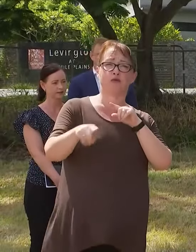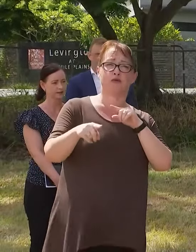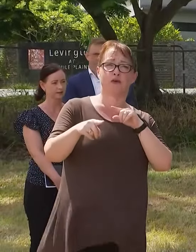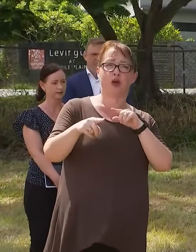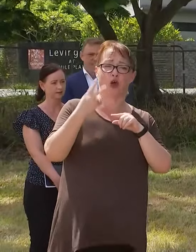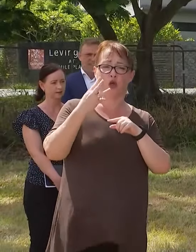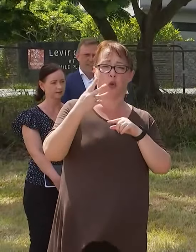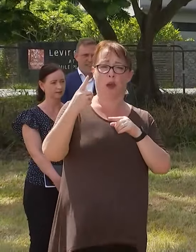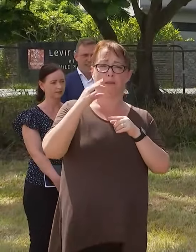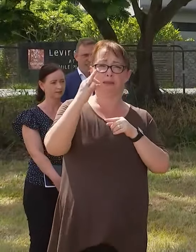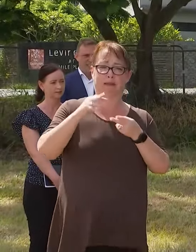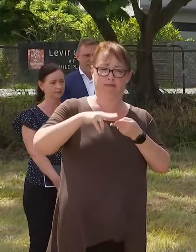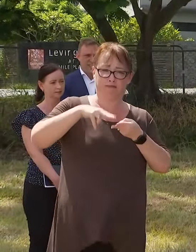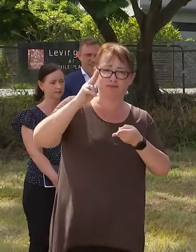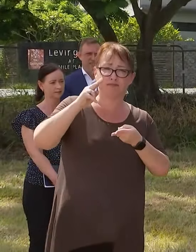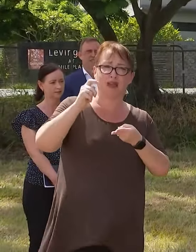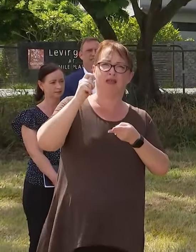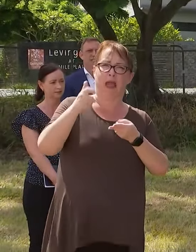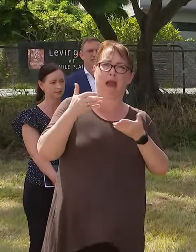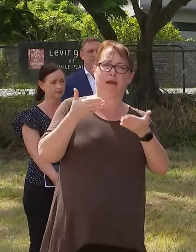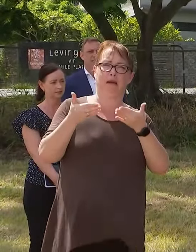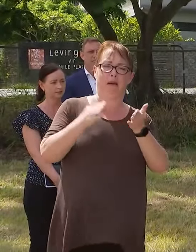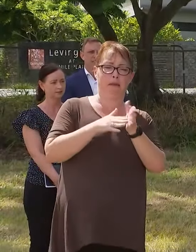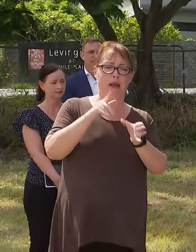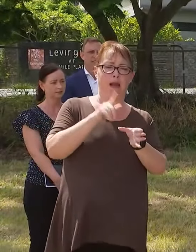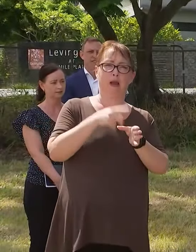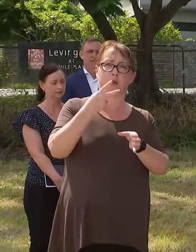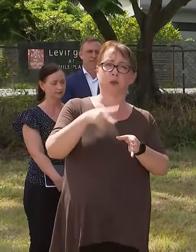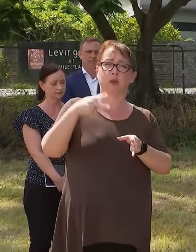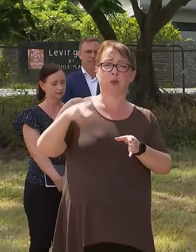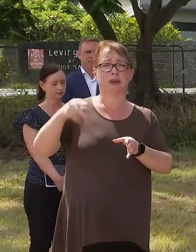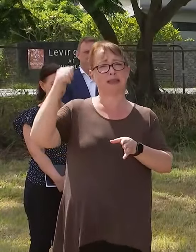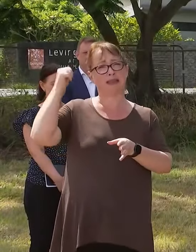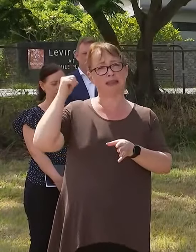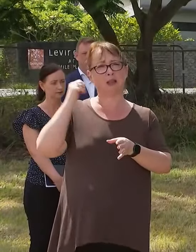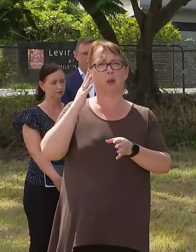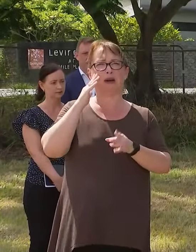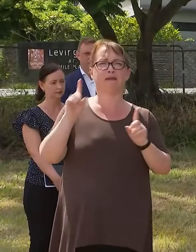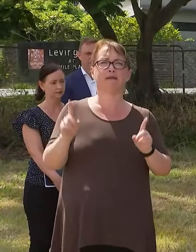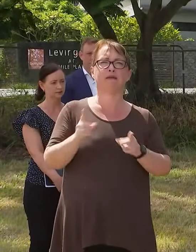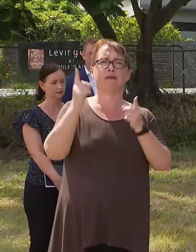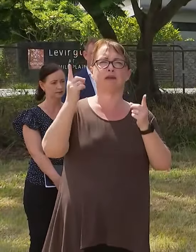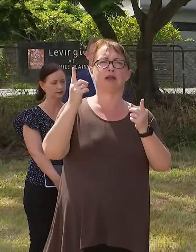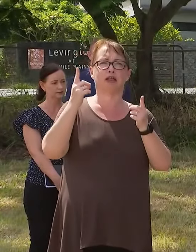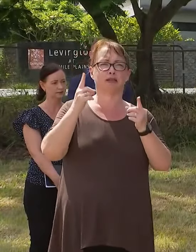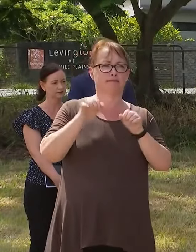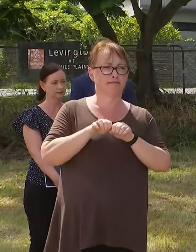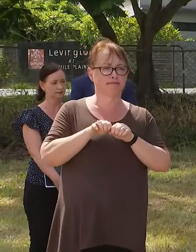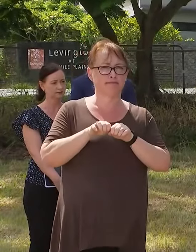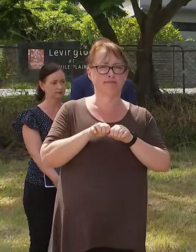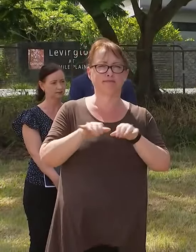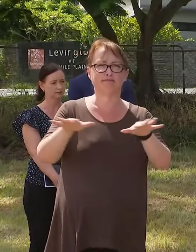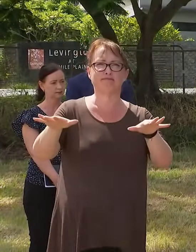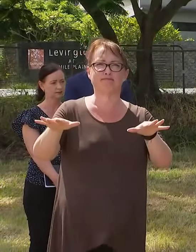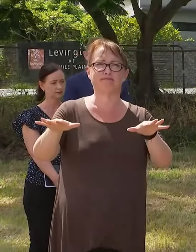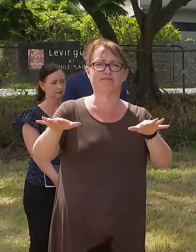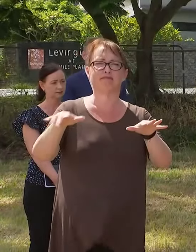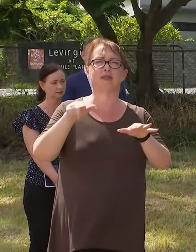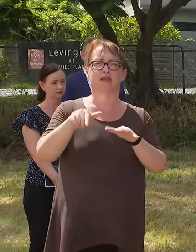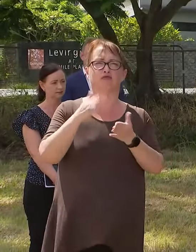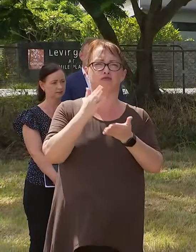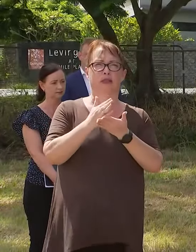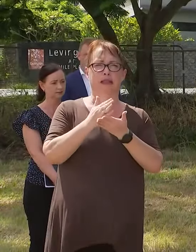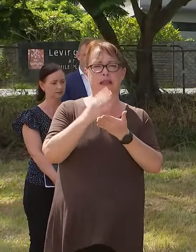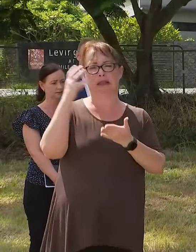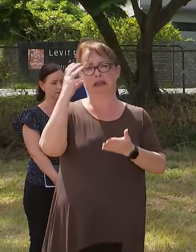31% compared to May 2020. So that's when the first wave of the virus really